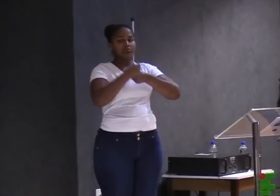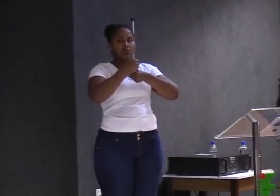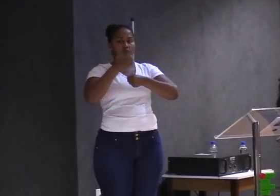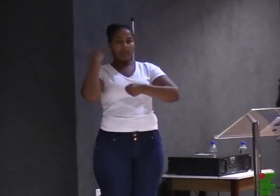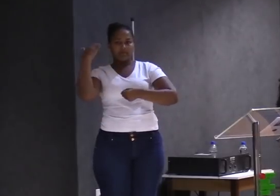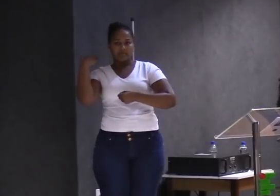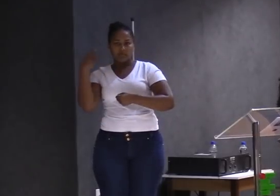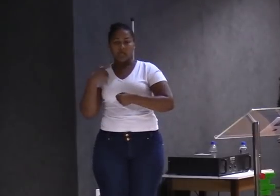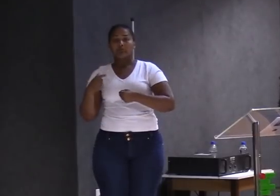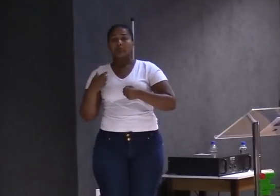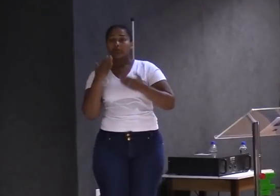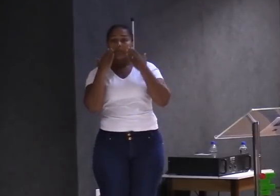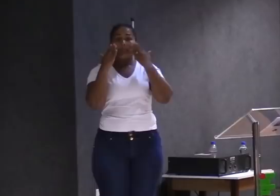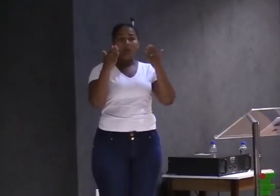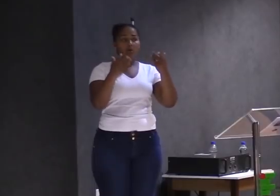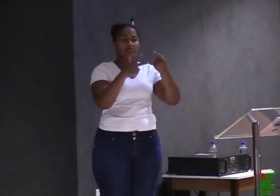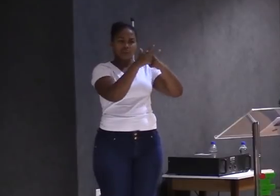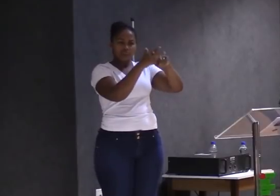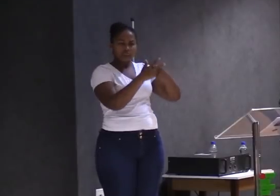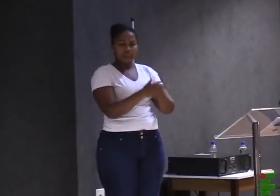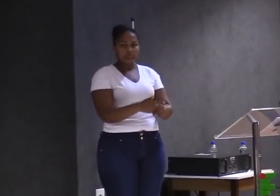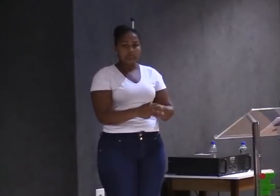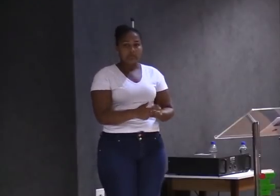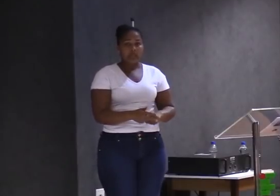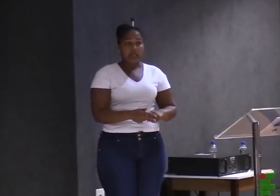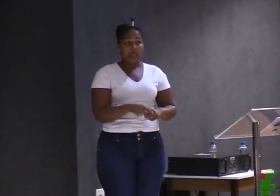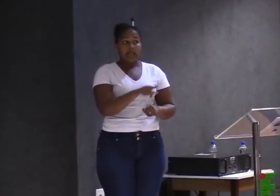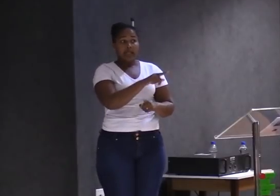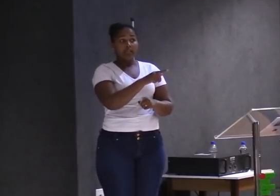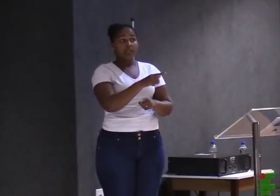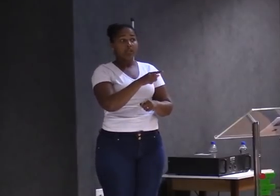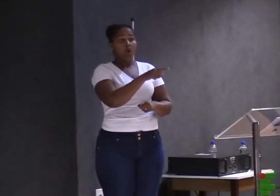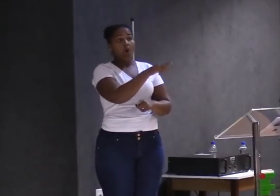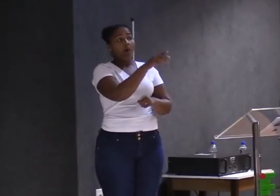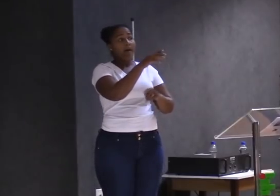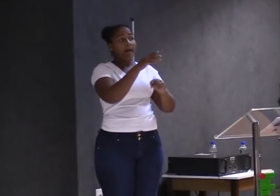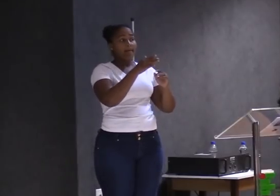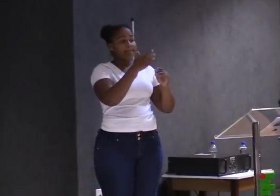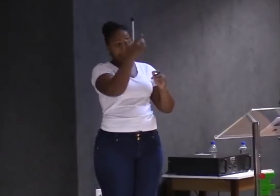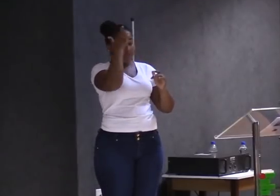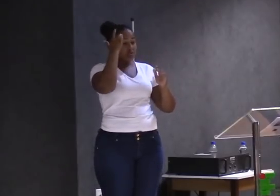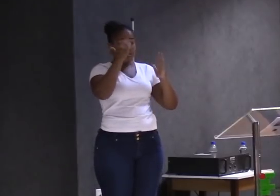as ferramentas digitais mais populares para aprendizado.